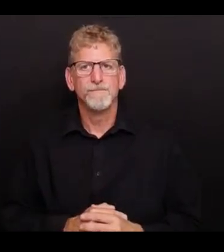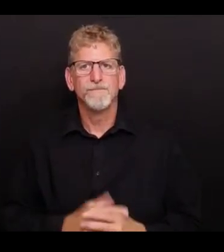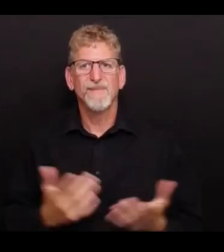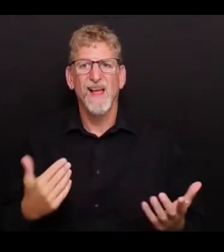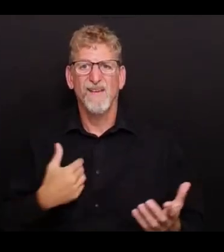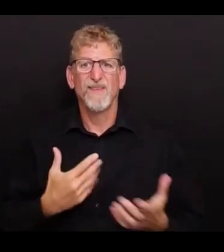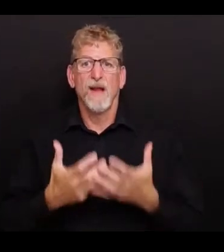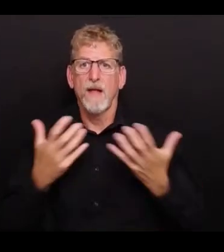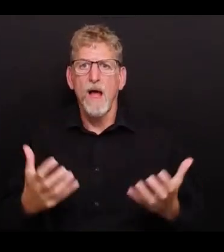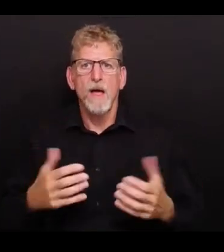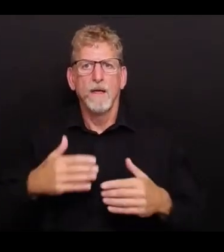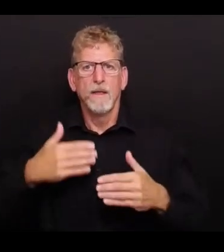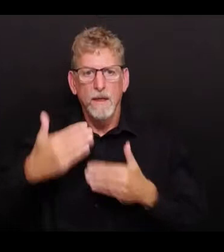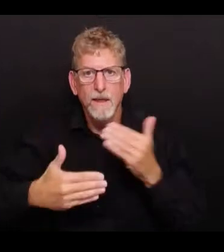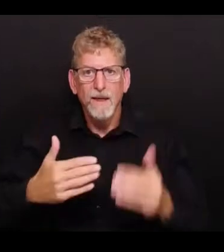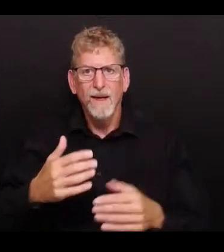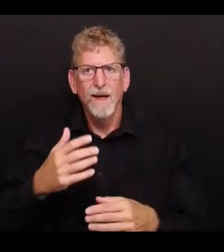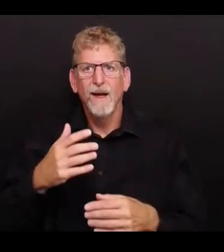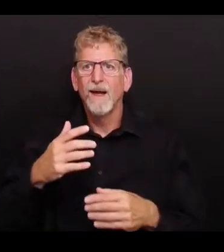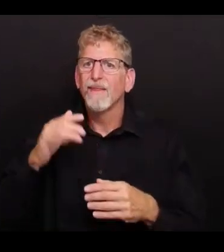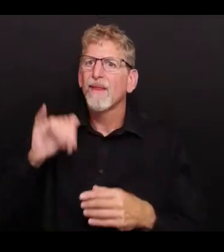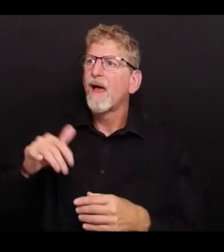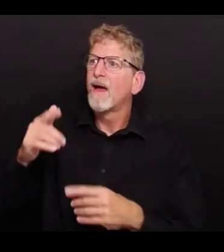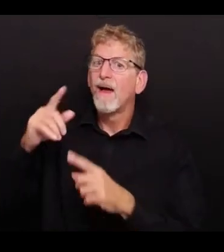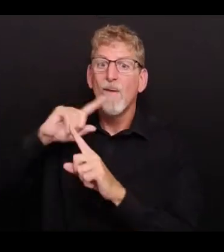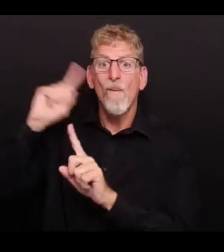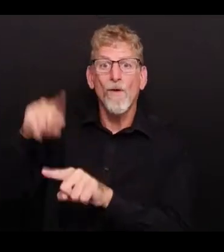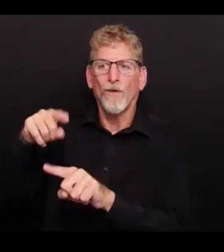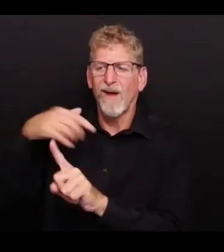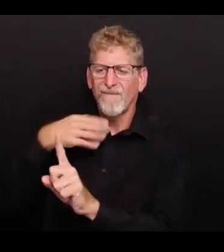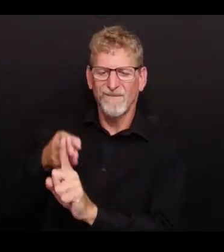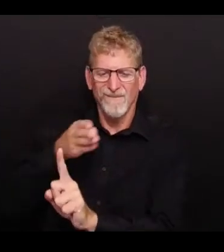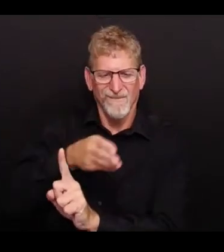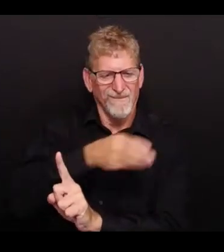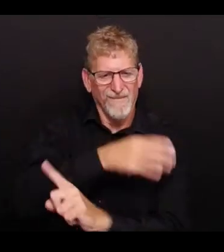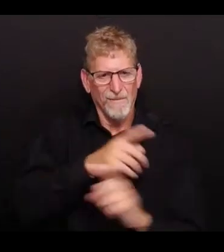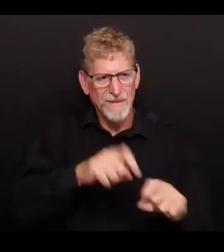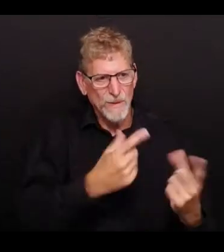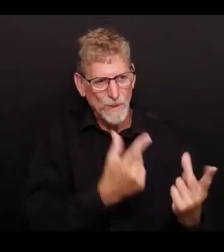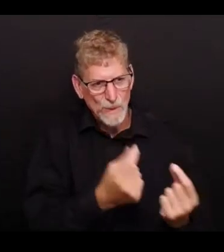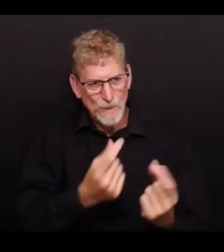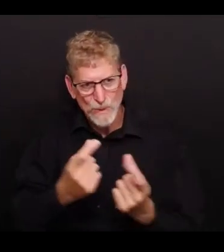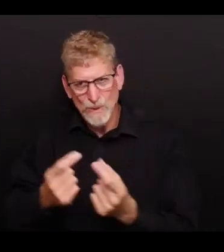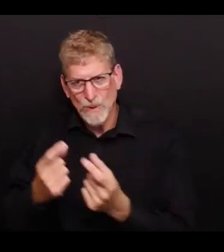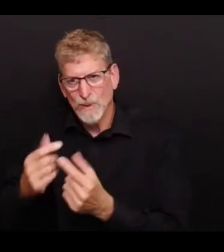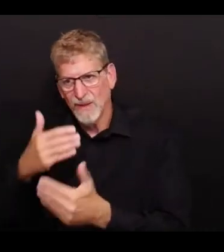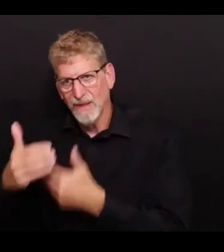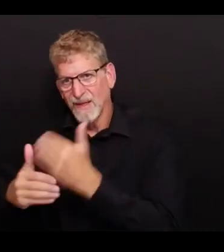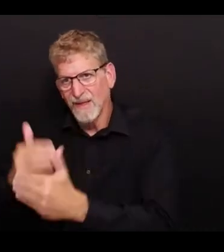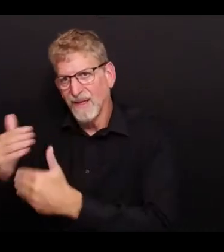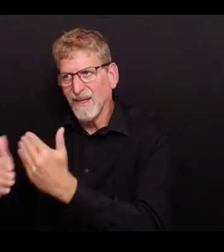you know. So I think, as I mentioned earlier in the call, we're